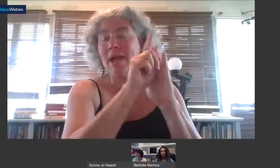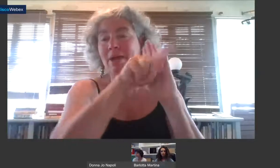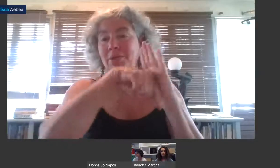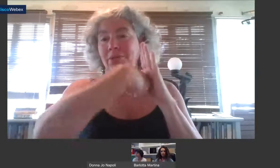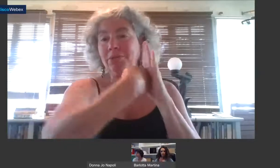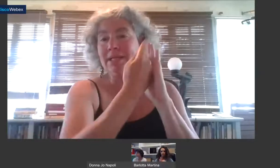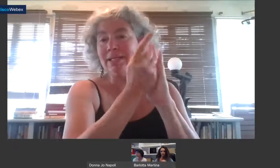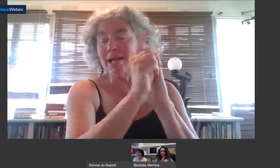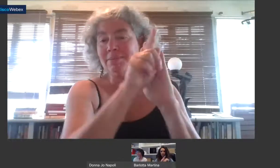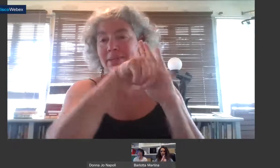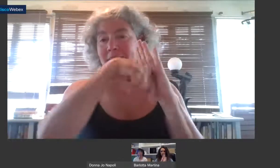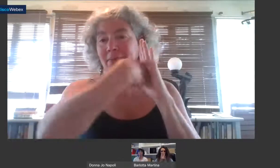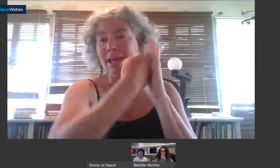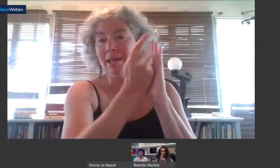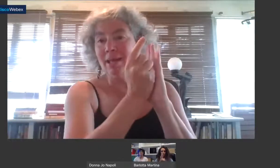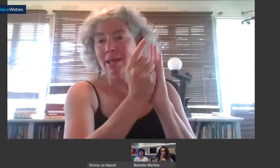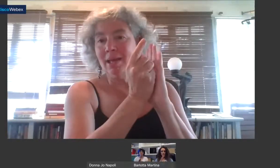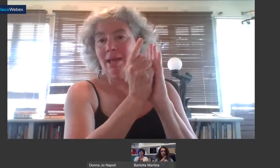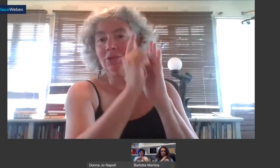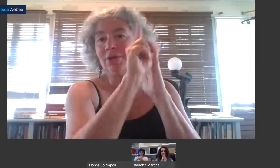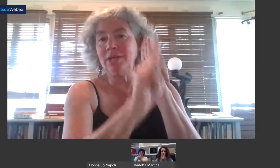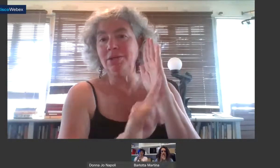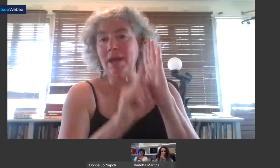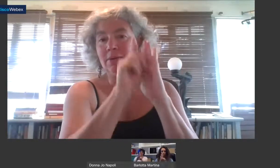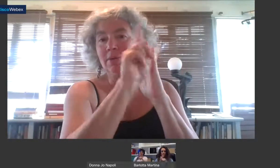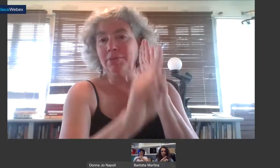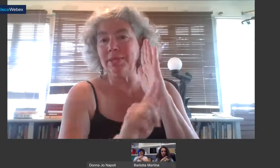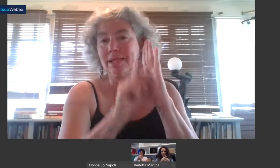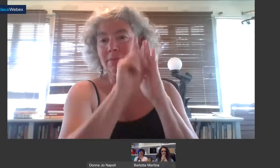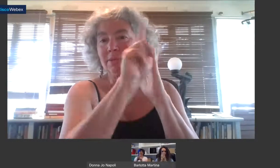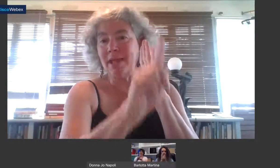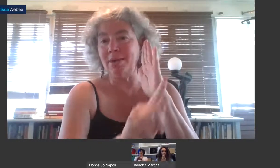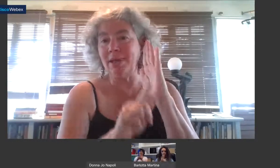hour 3 times that way and try to do hour 3 times that way.